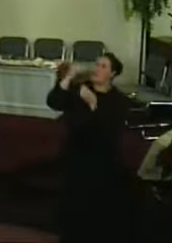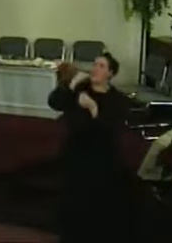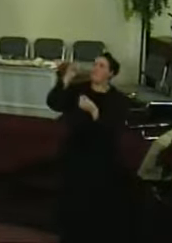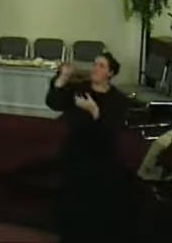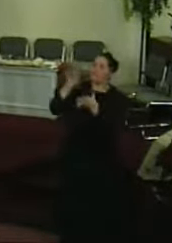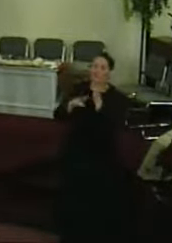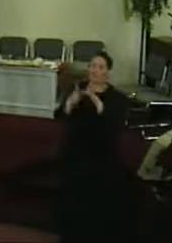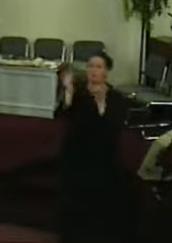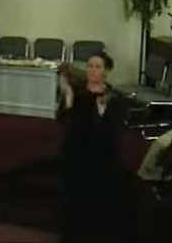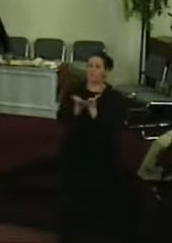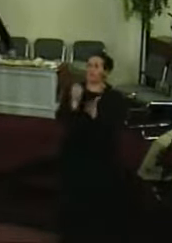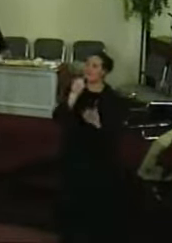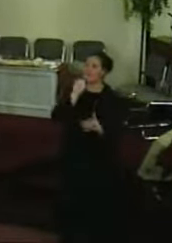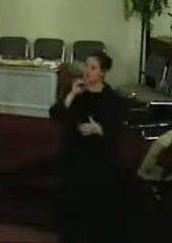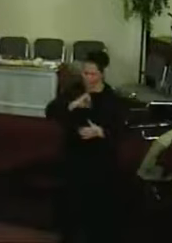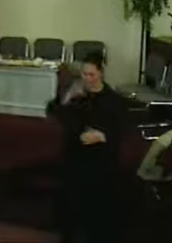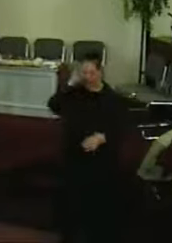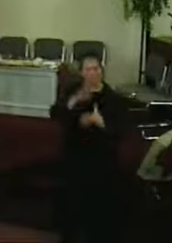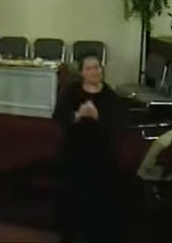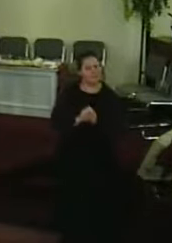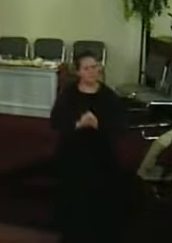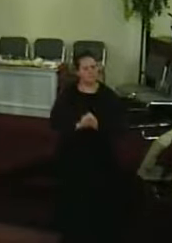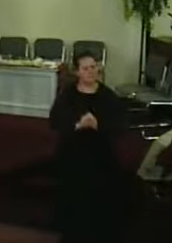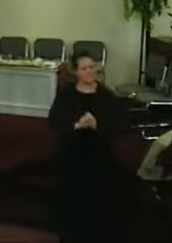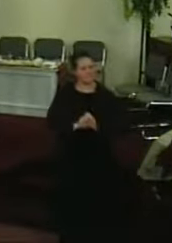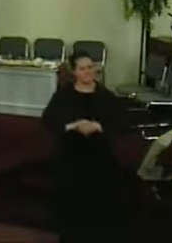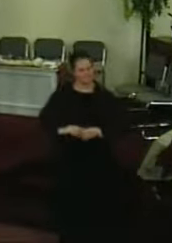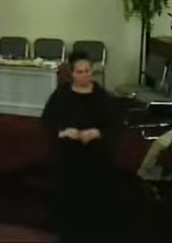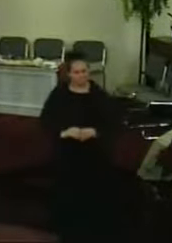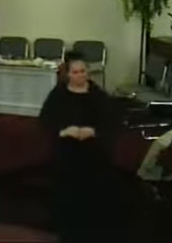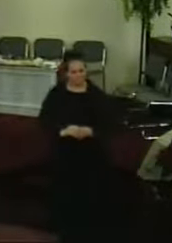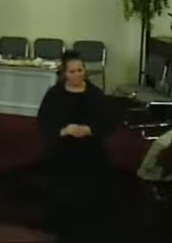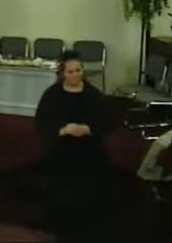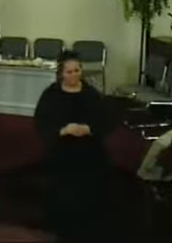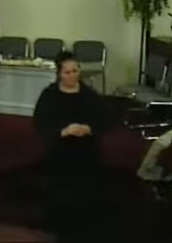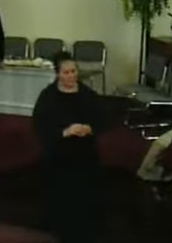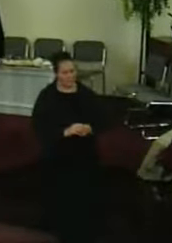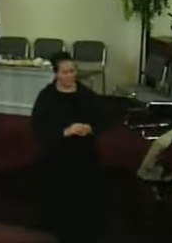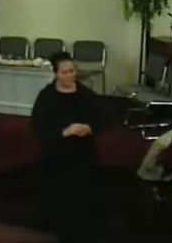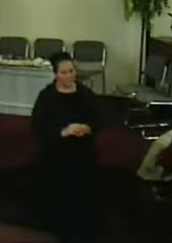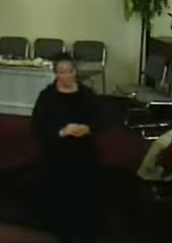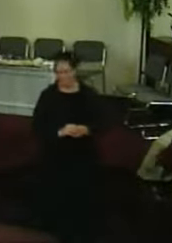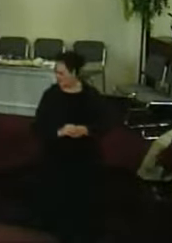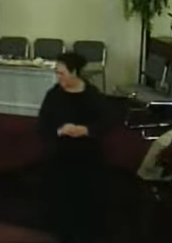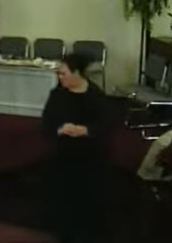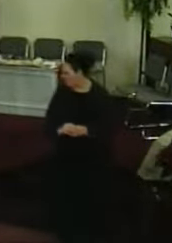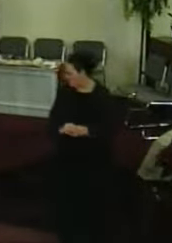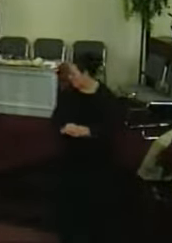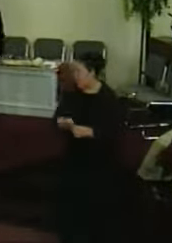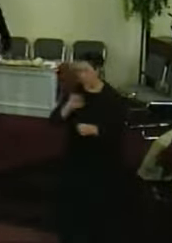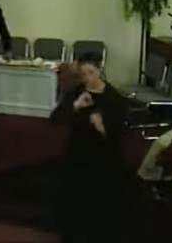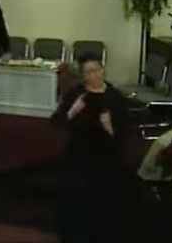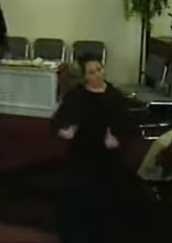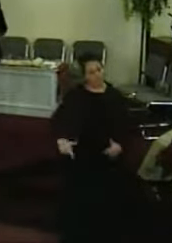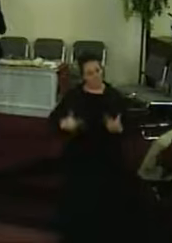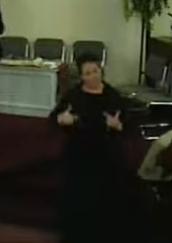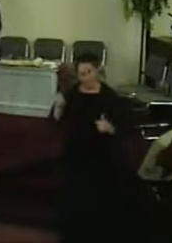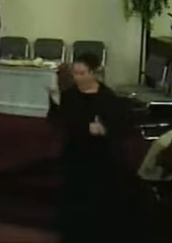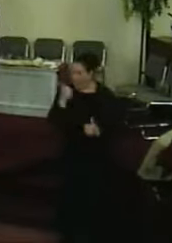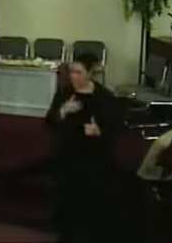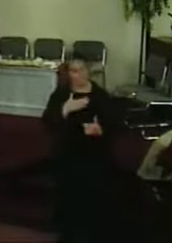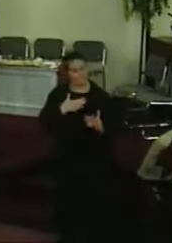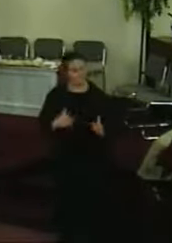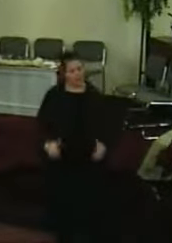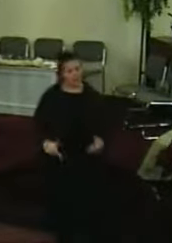I'm going to magnify the God of my Bible. I'm going to put him into shoe leather. I'm going to live him every day of my life.